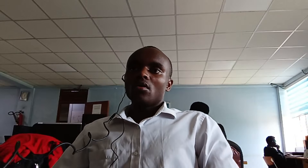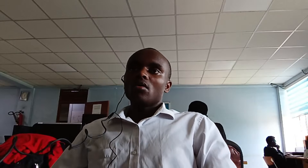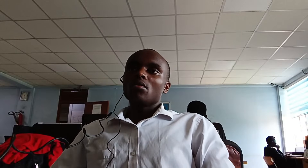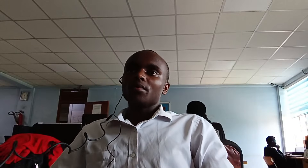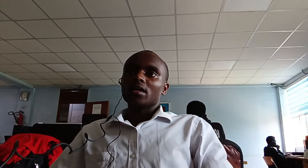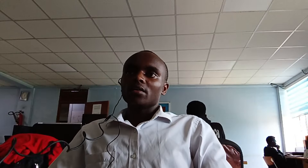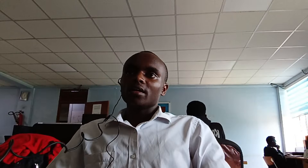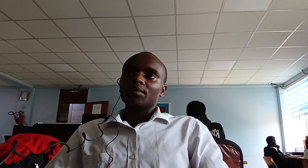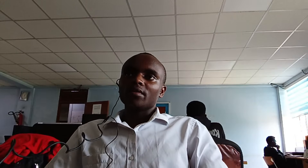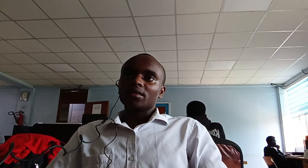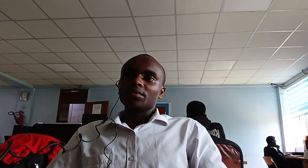Hope you are okay up to that point.